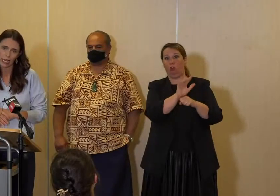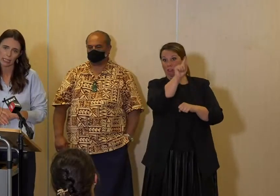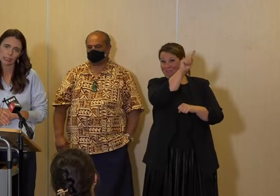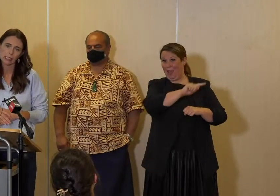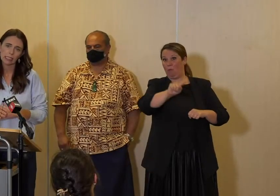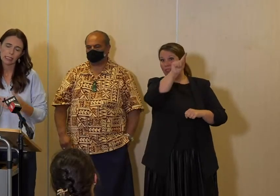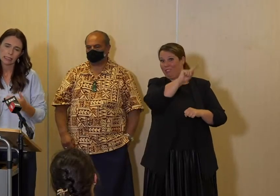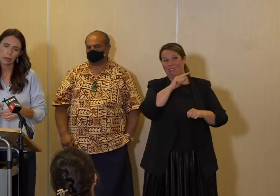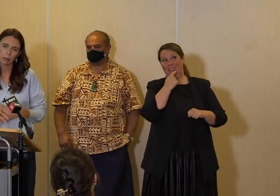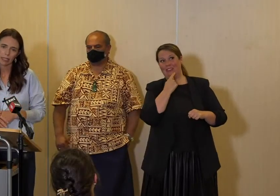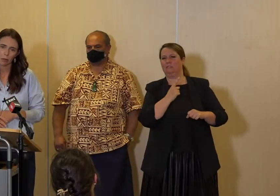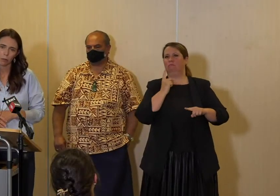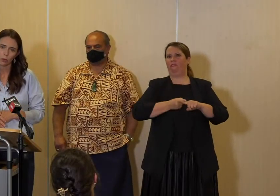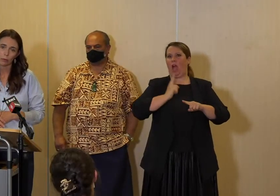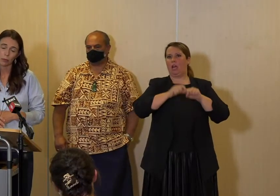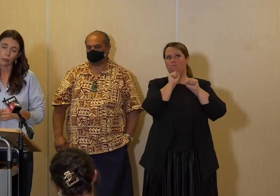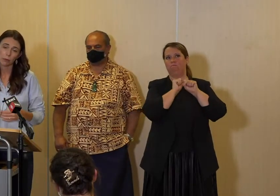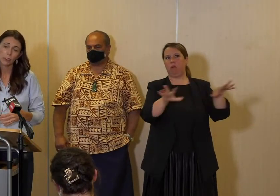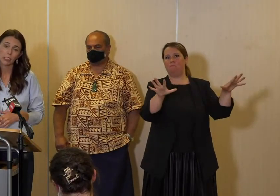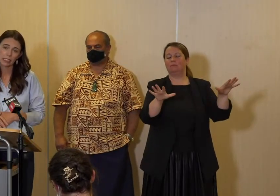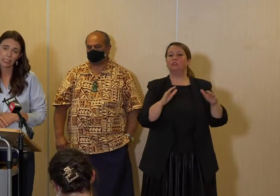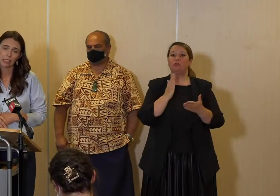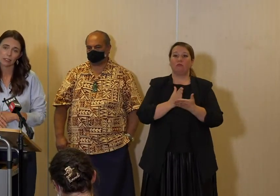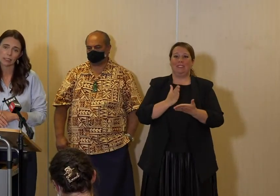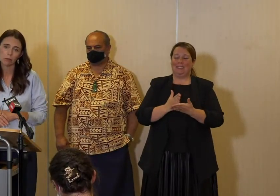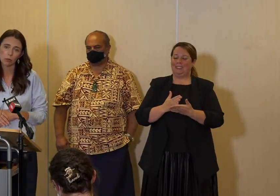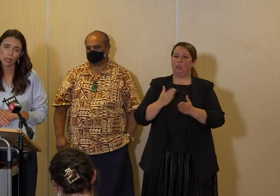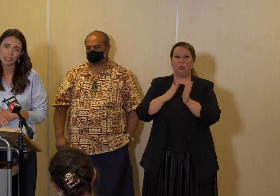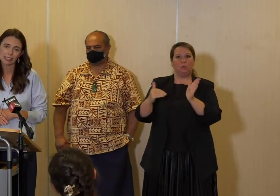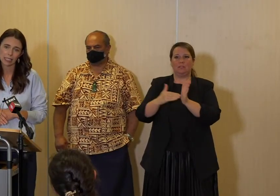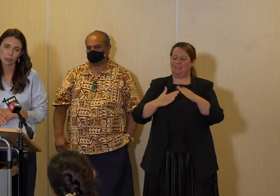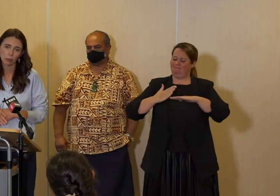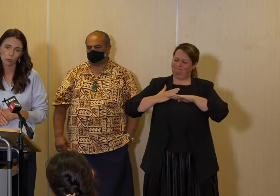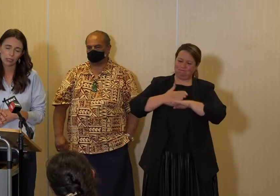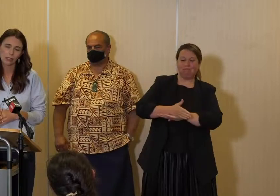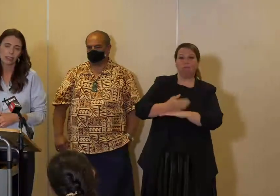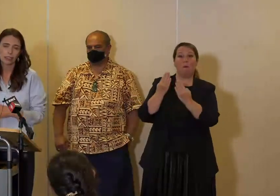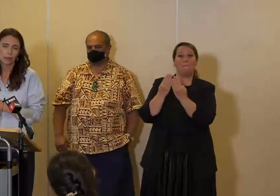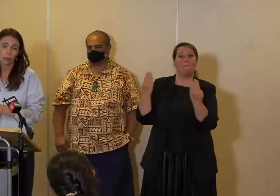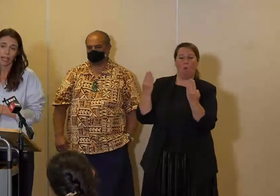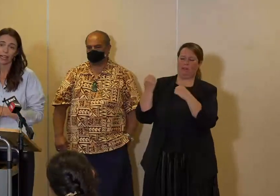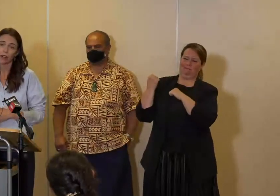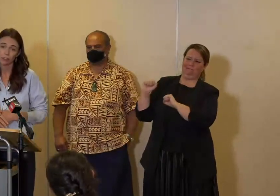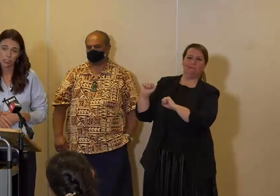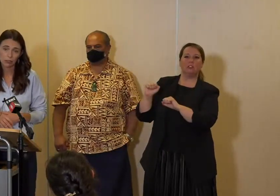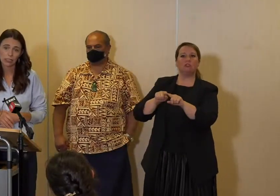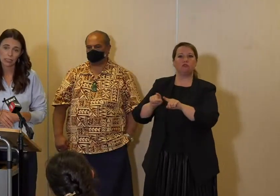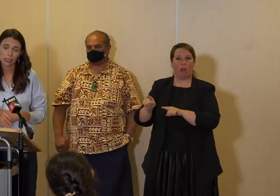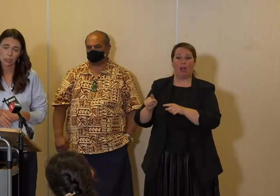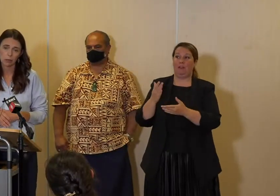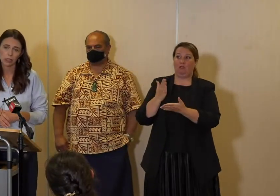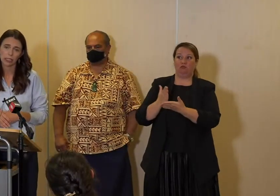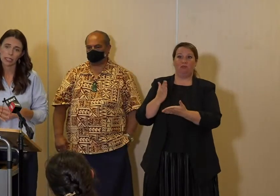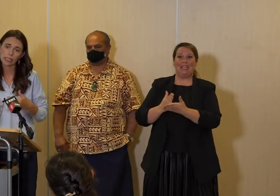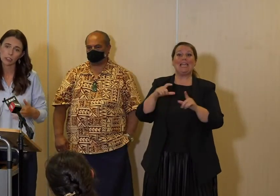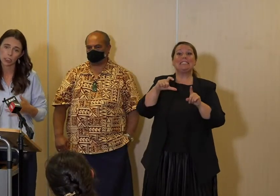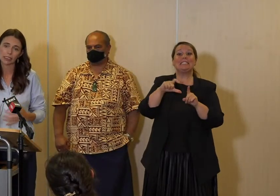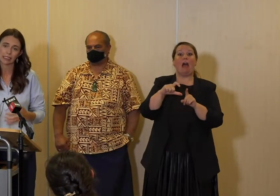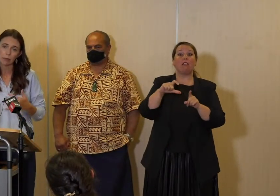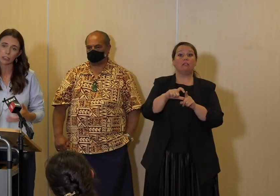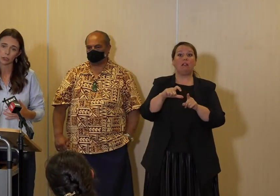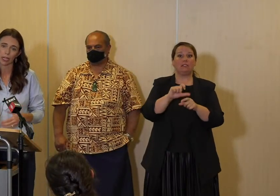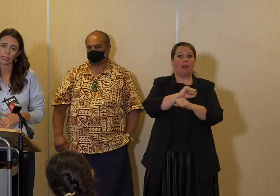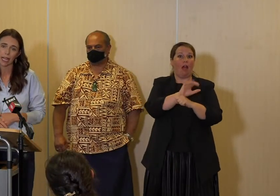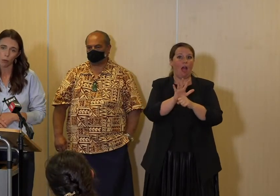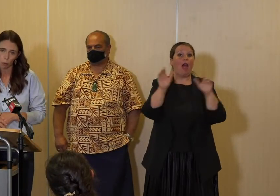very hard to keep it at our border. But we're routinely now seeing more cases at the border than we are of Delta in the community. I think it